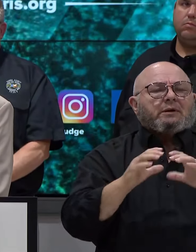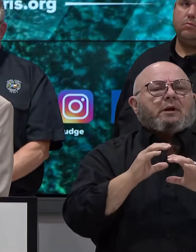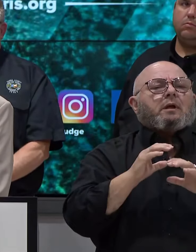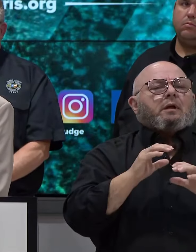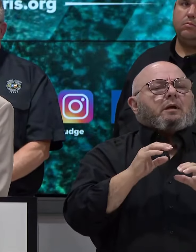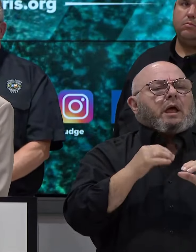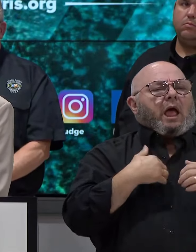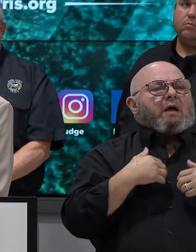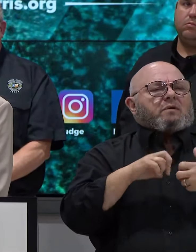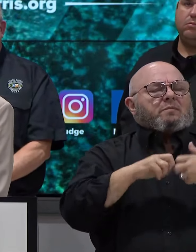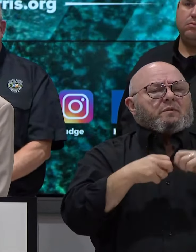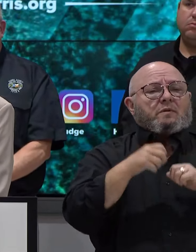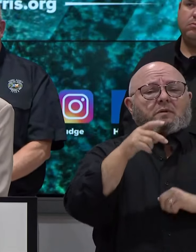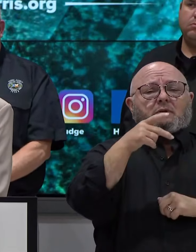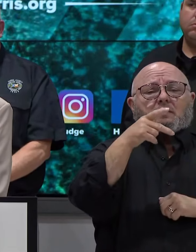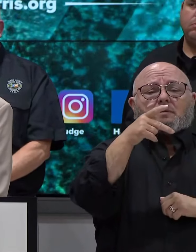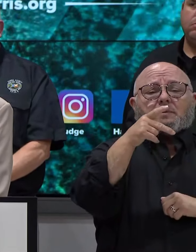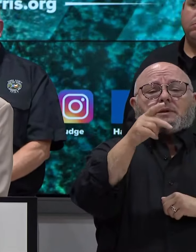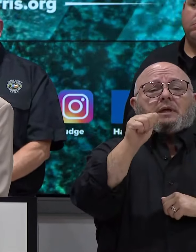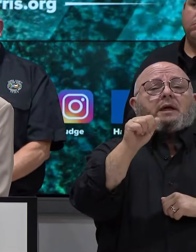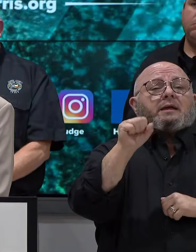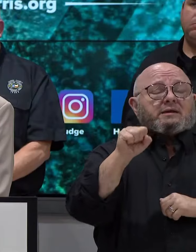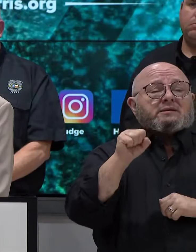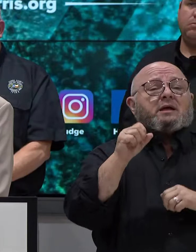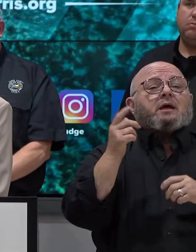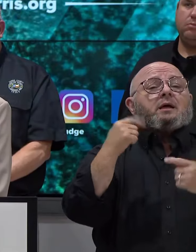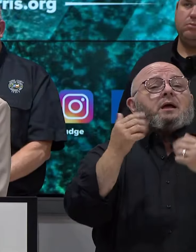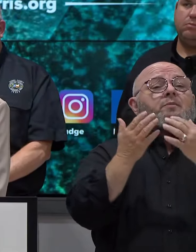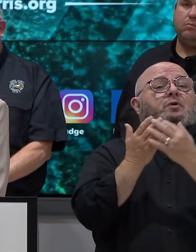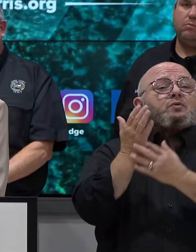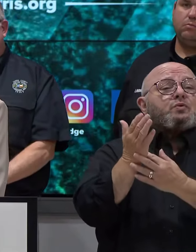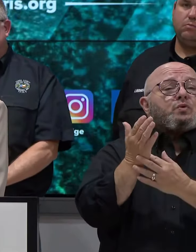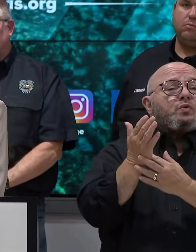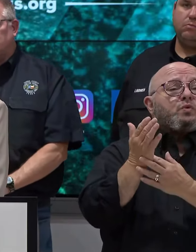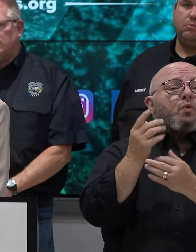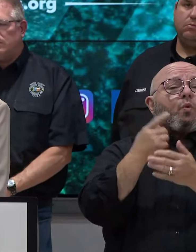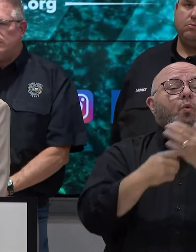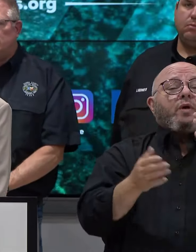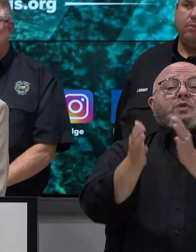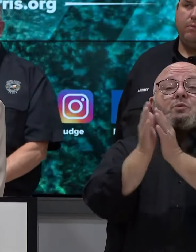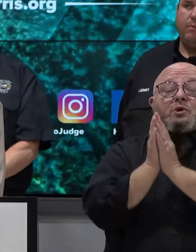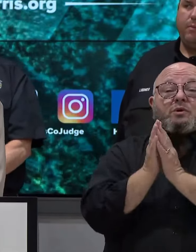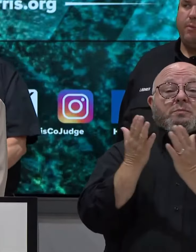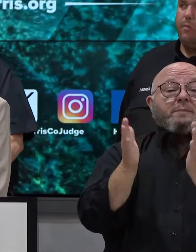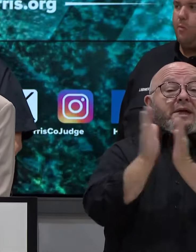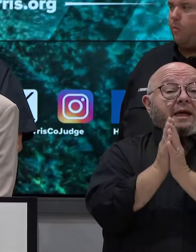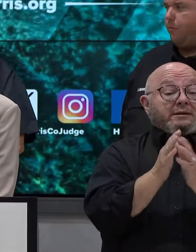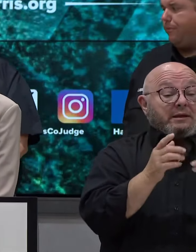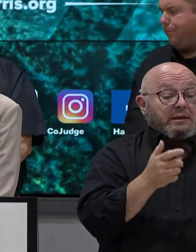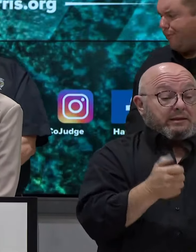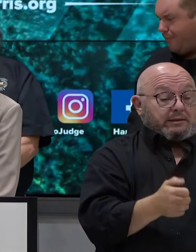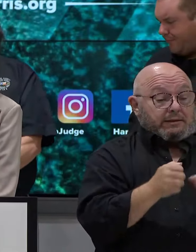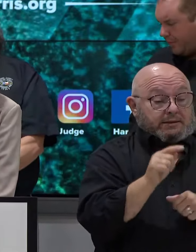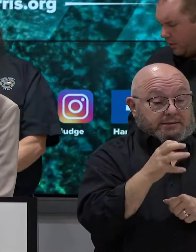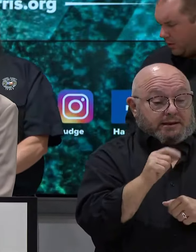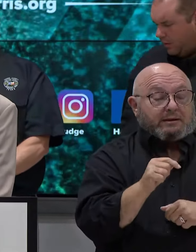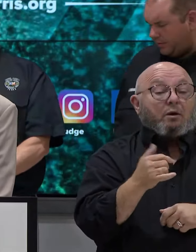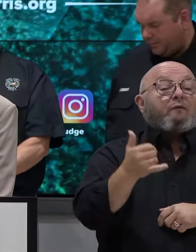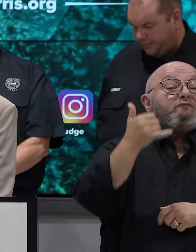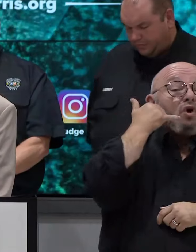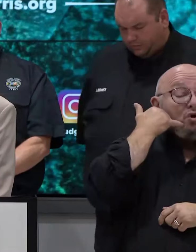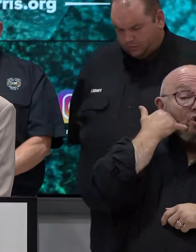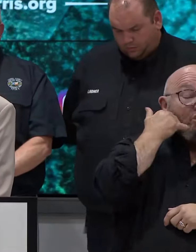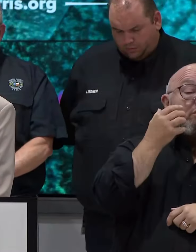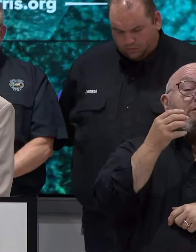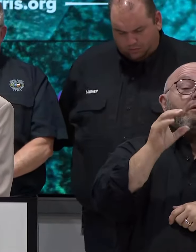because PAS, Power Alert Service, comes through what the customer requests. So they may request texts, they can request a phone call, or